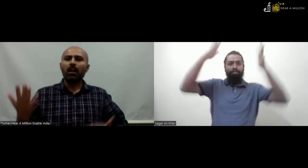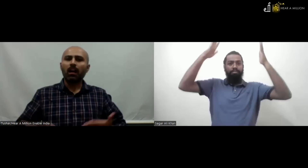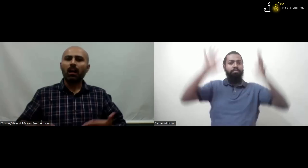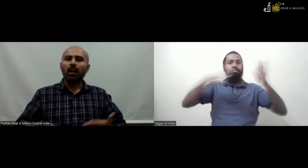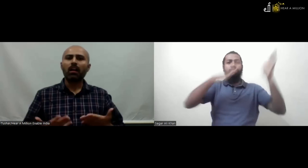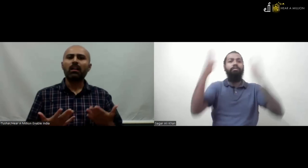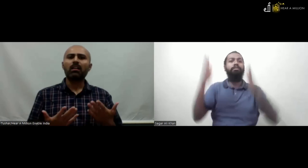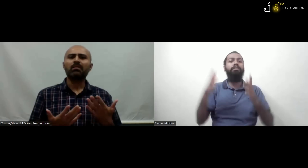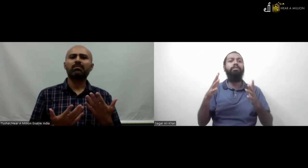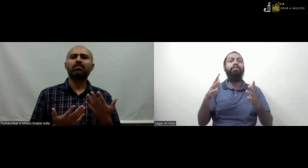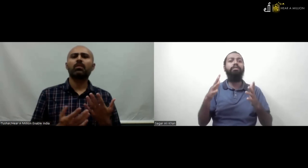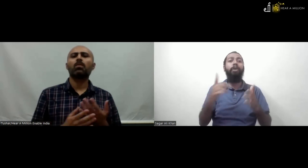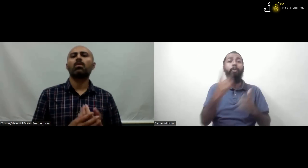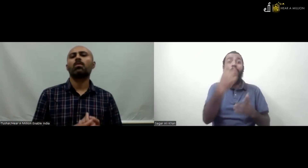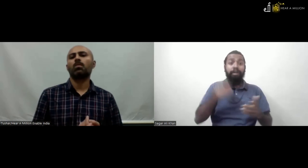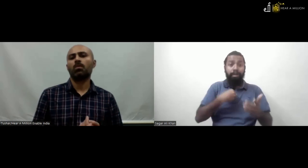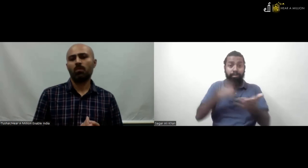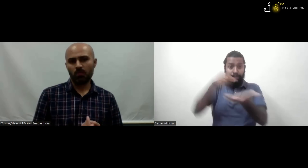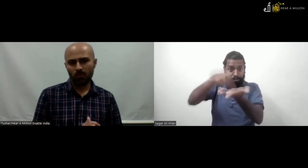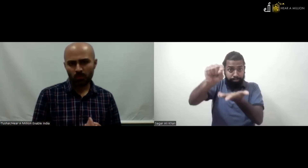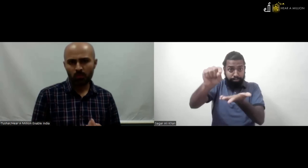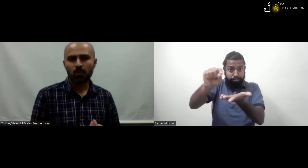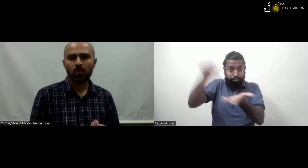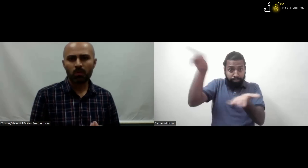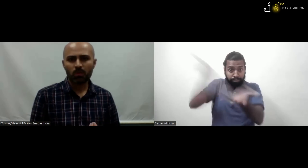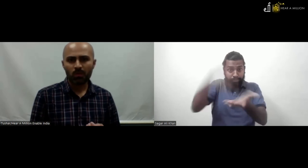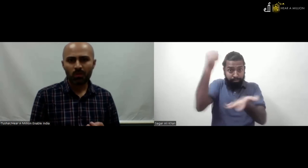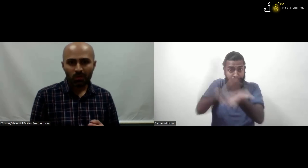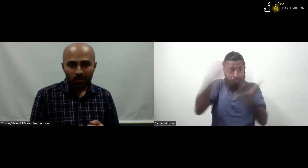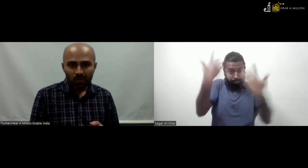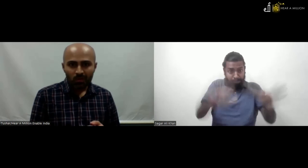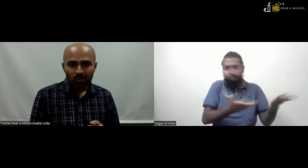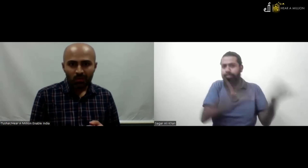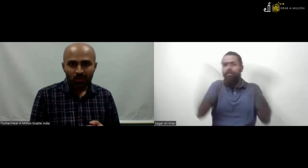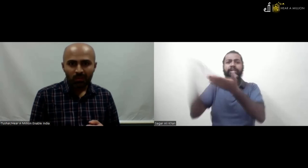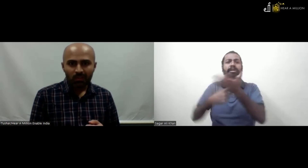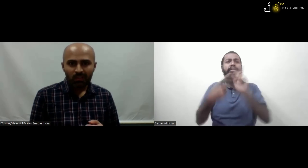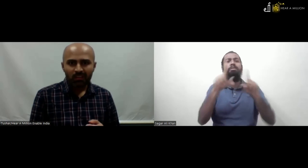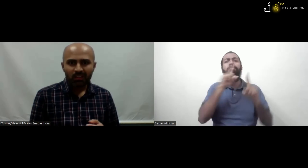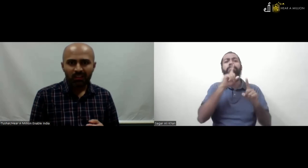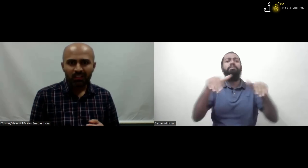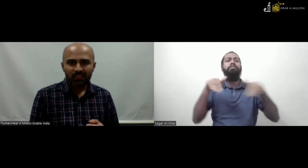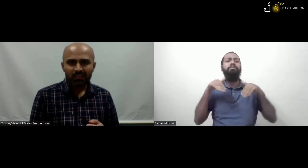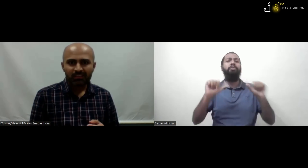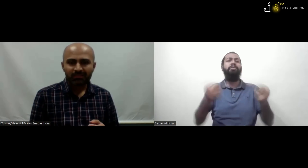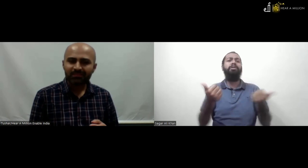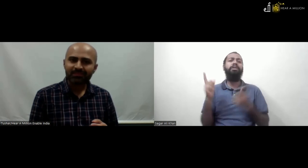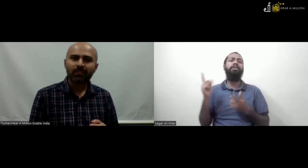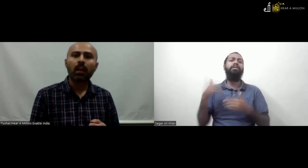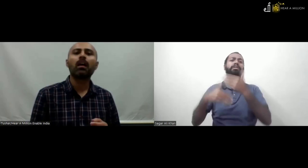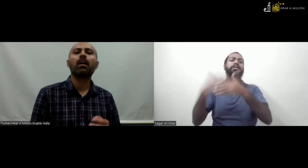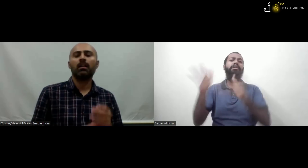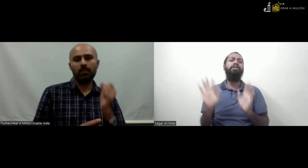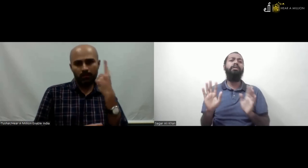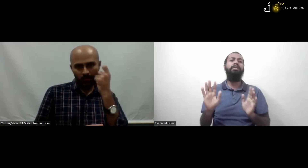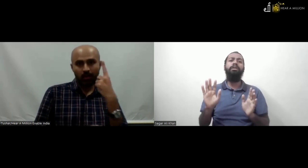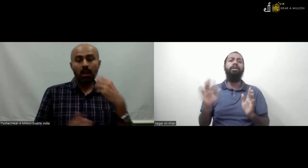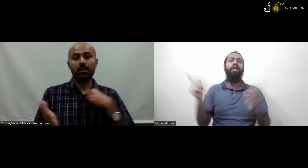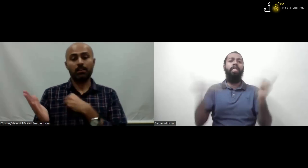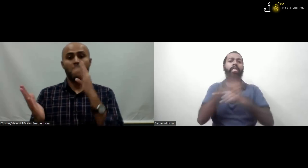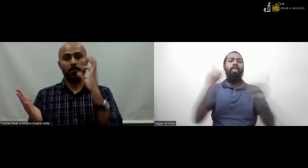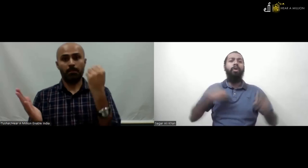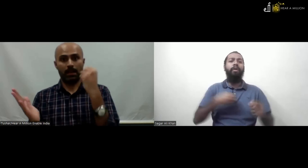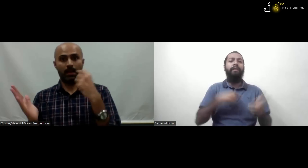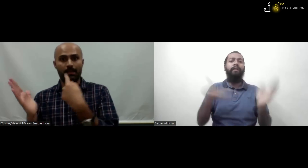This was West Bengal, because see, in Assam, there was no issue. In West Bengal, there was some kind of an issues. So the vehicles have to be customized. But for me,